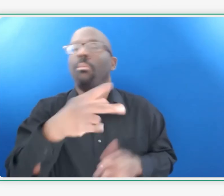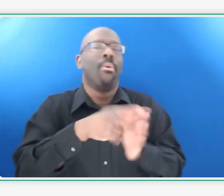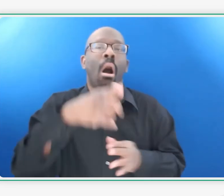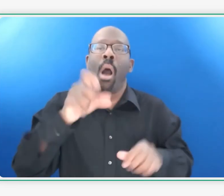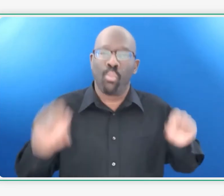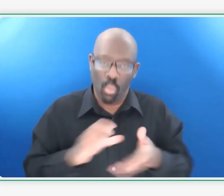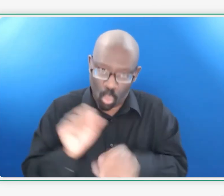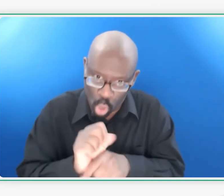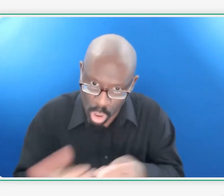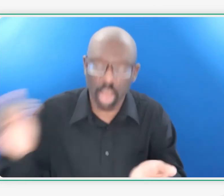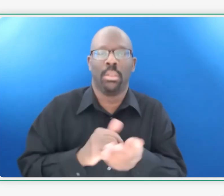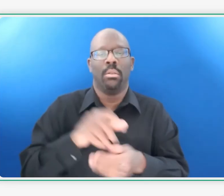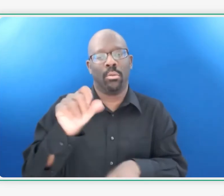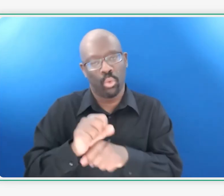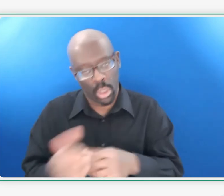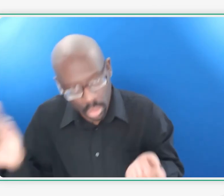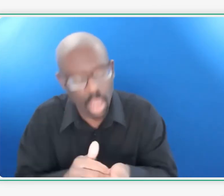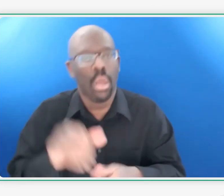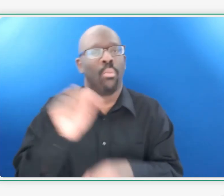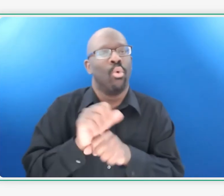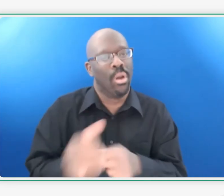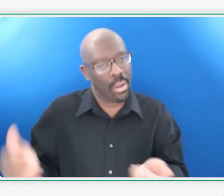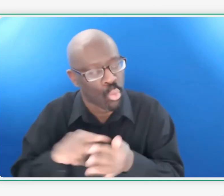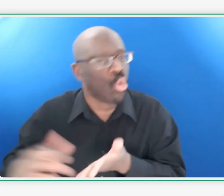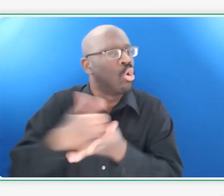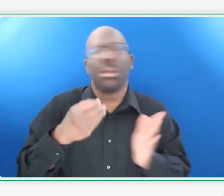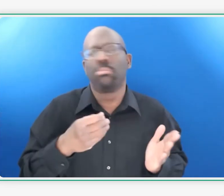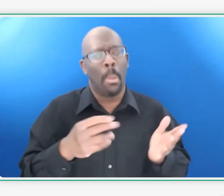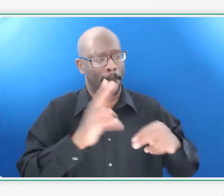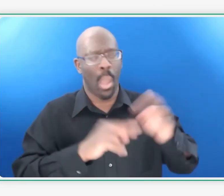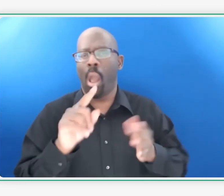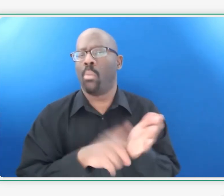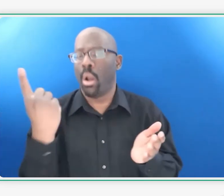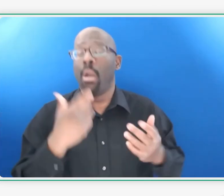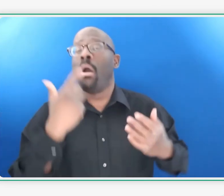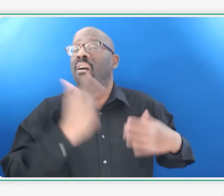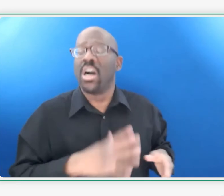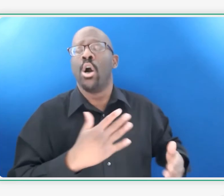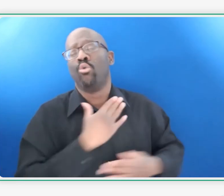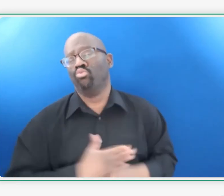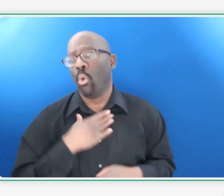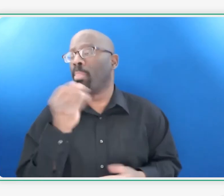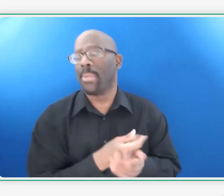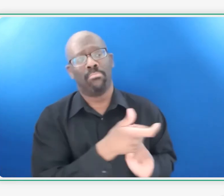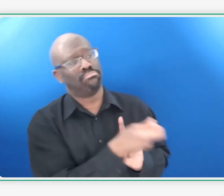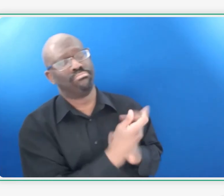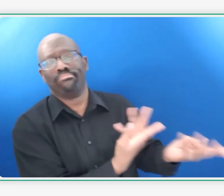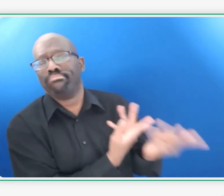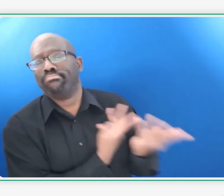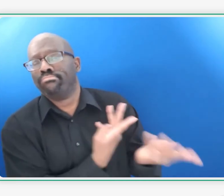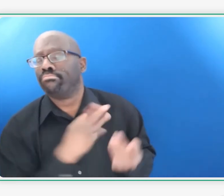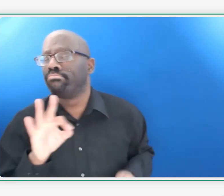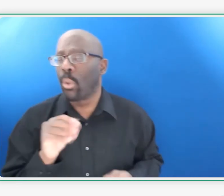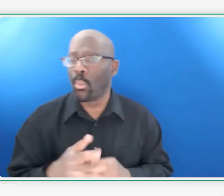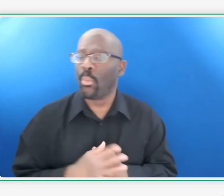So passive income is kind of a set it and forget it. Once you've made the product, you can just sit back and get all the funds. It doesn't require you to continually work on the